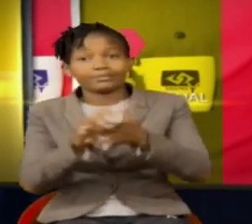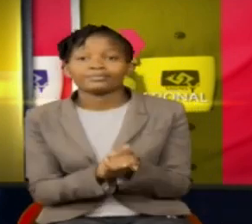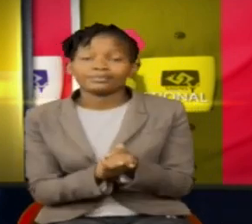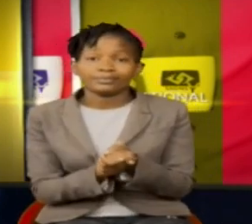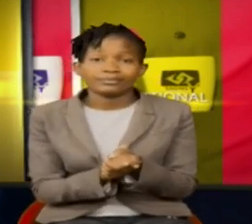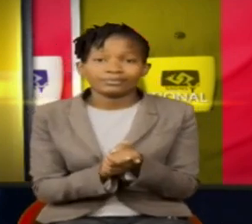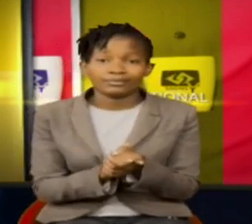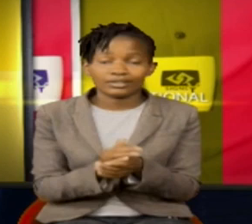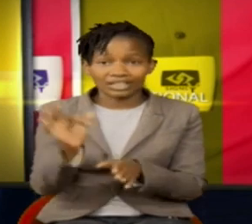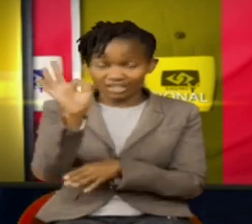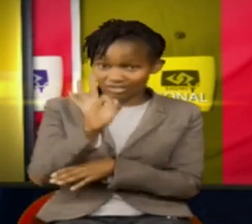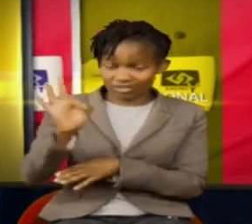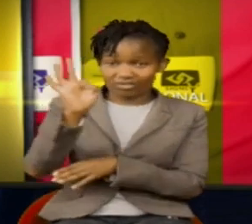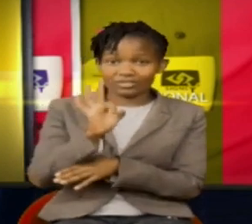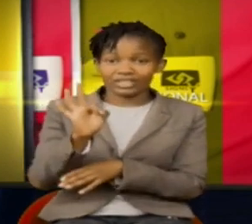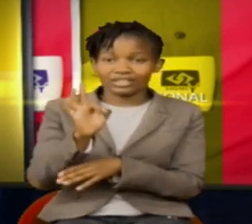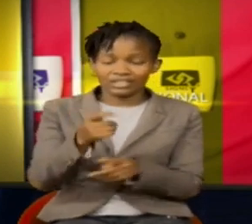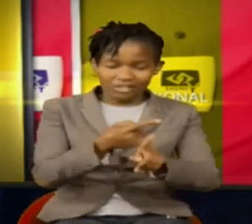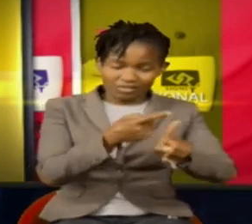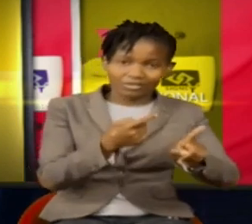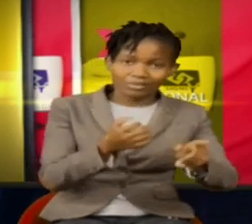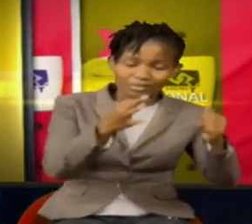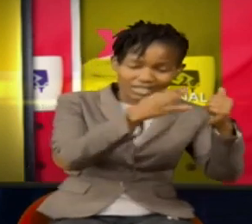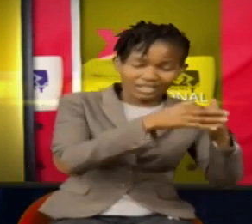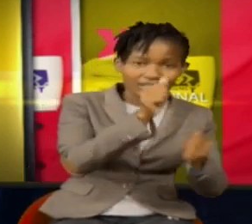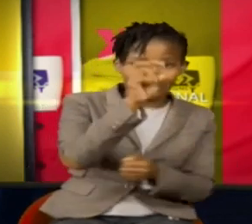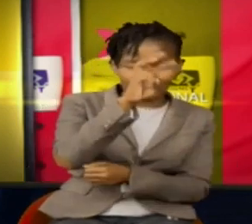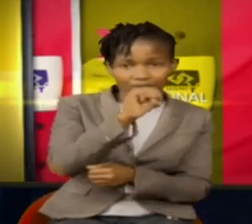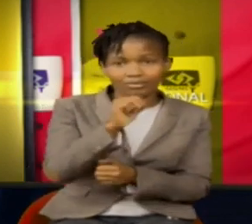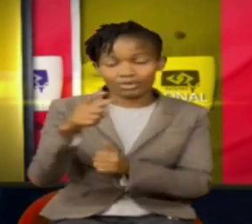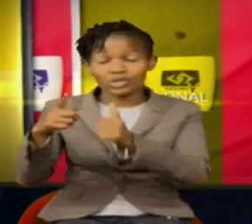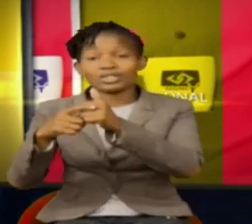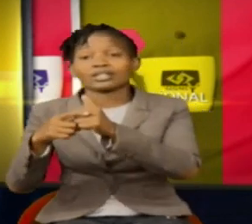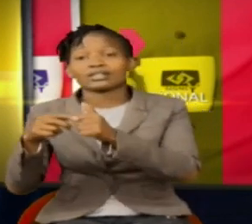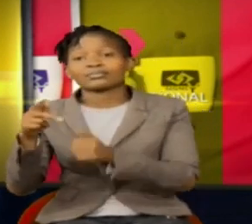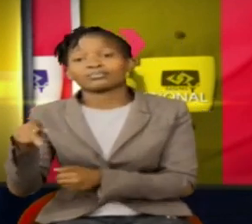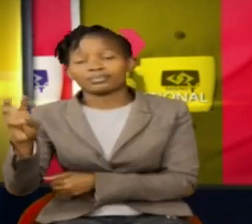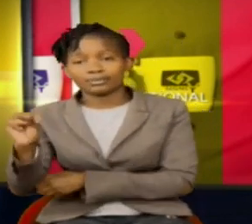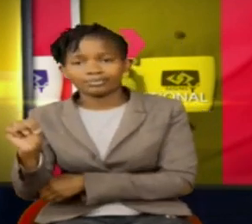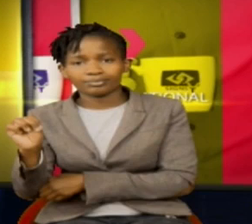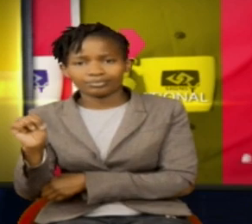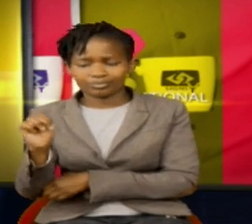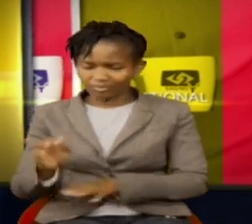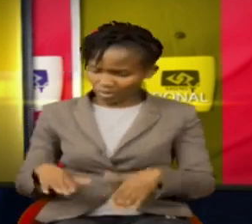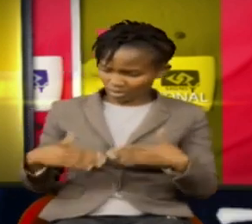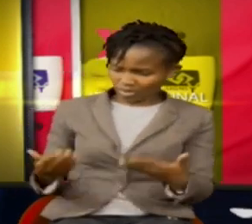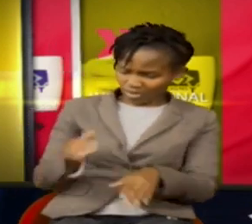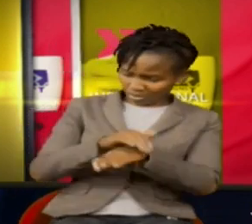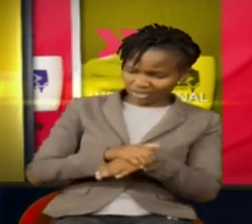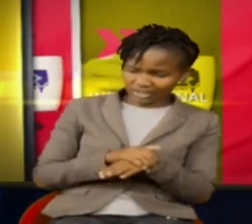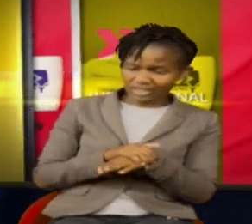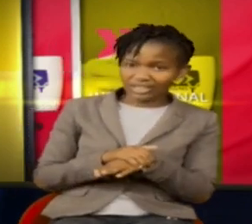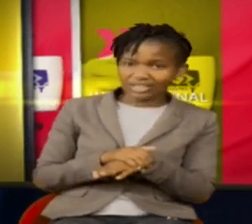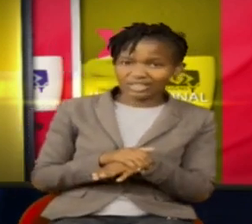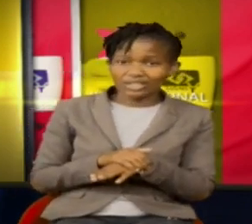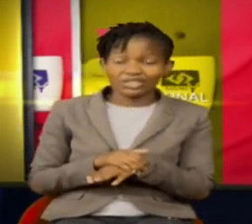Yes. Friday. What time? 8 a.m. to 6 p.m. Okay, right. So how do you get to approach these